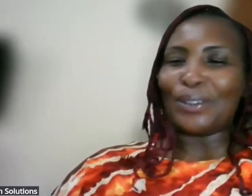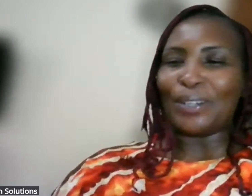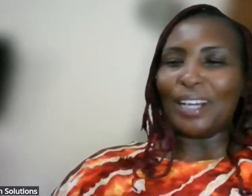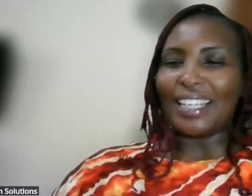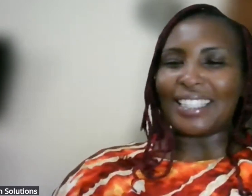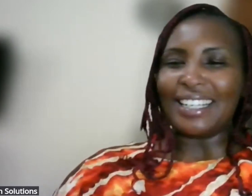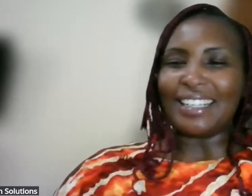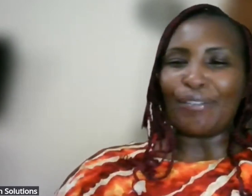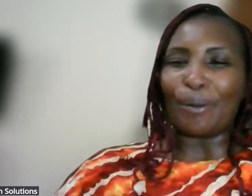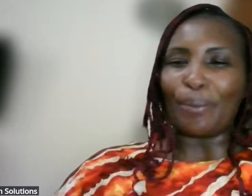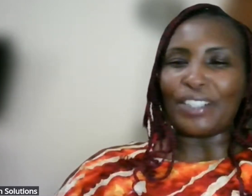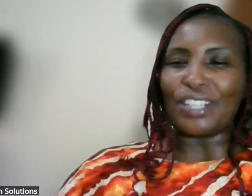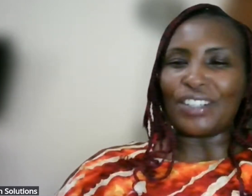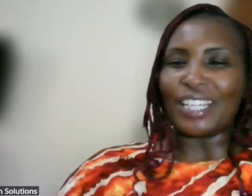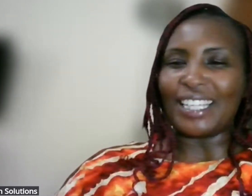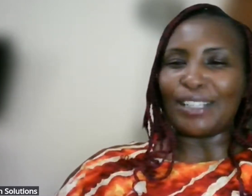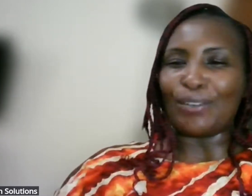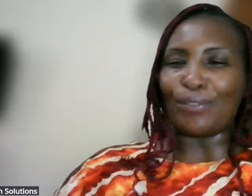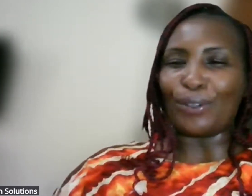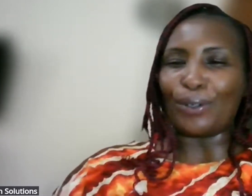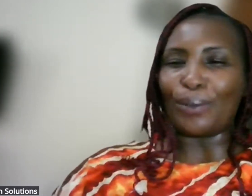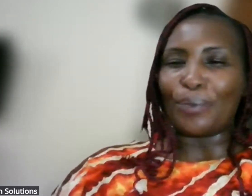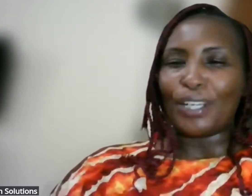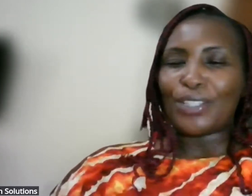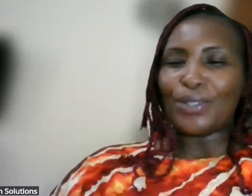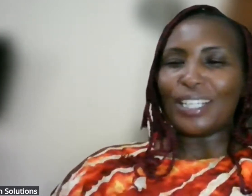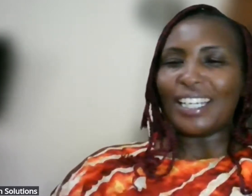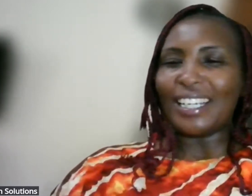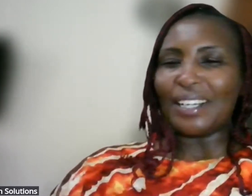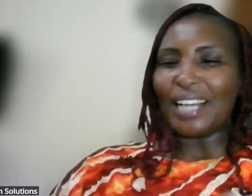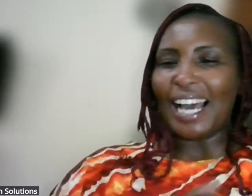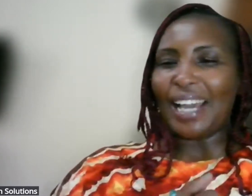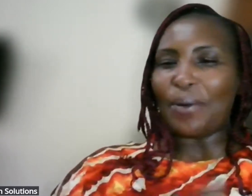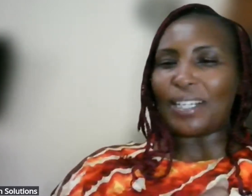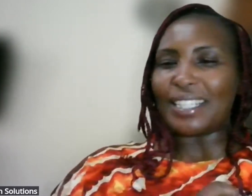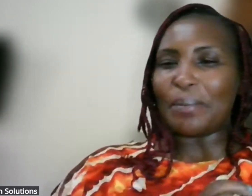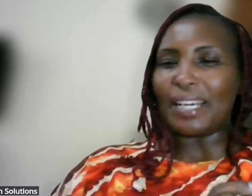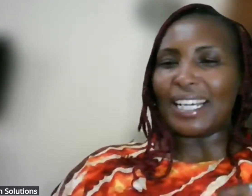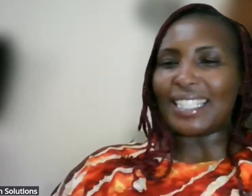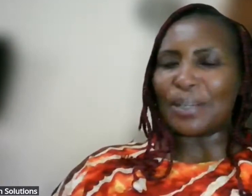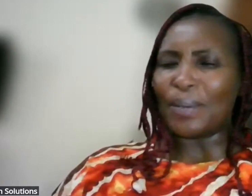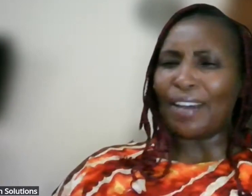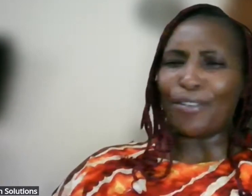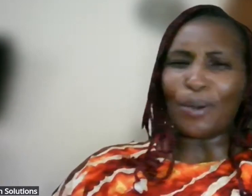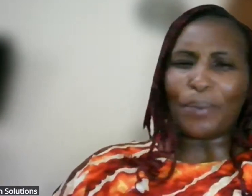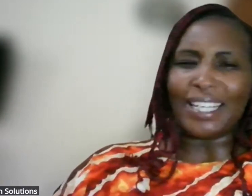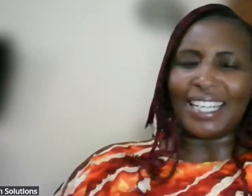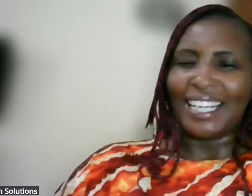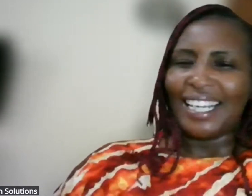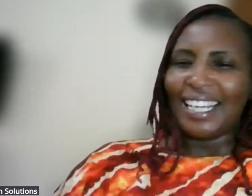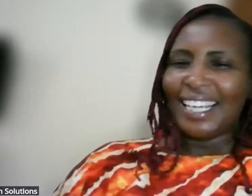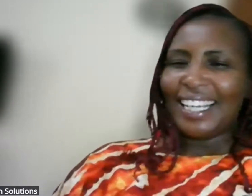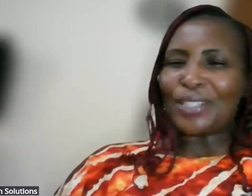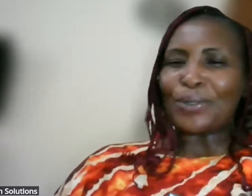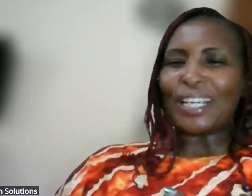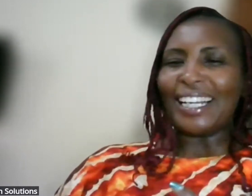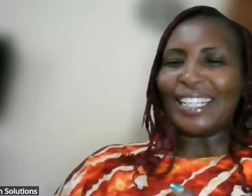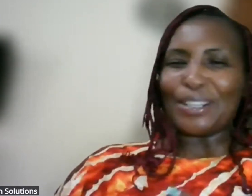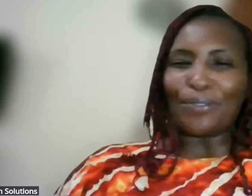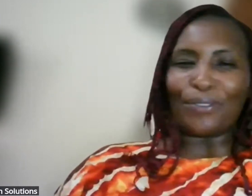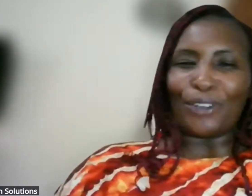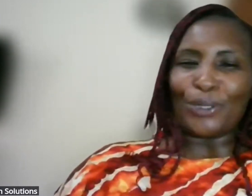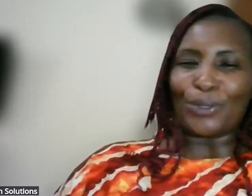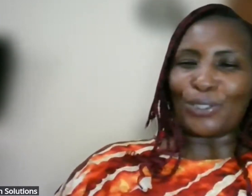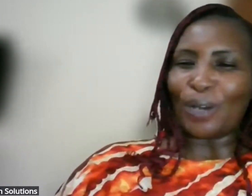Thank you, Sandra from Nigeria. Thank you for tuning in. Wasame Hassan, where have you been? It took